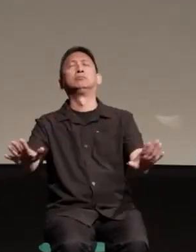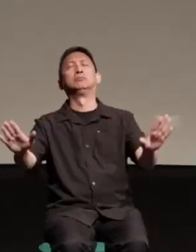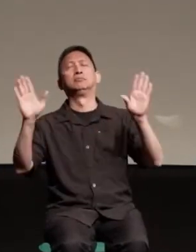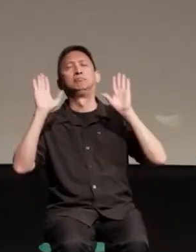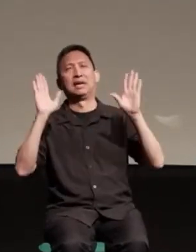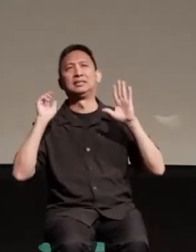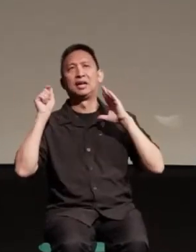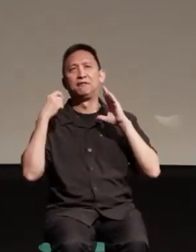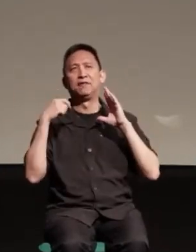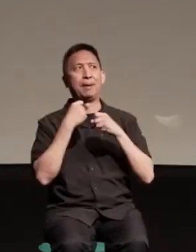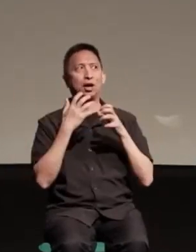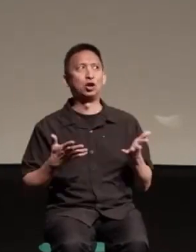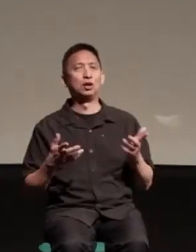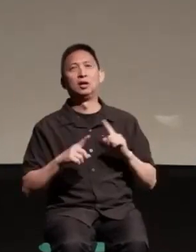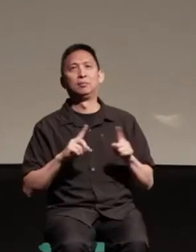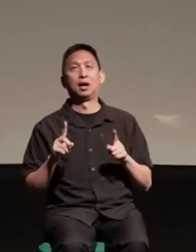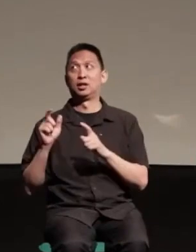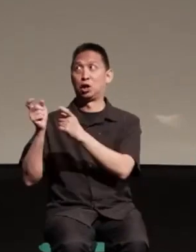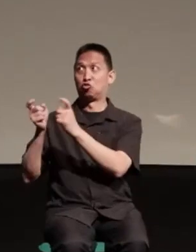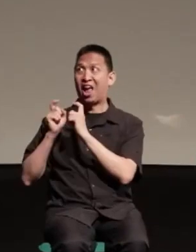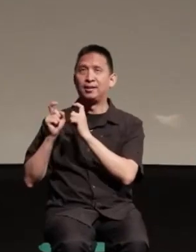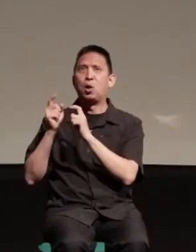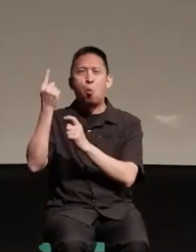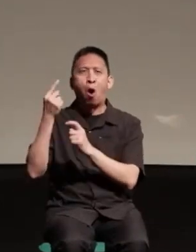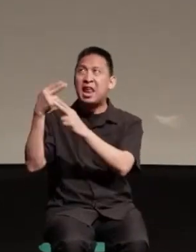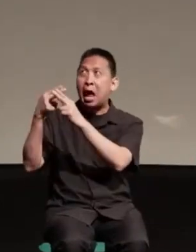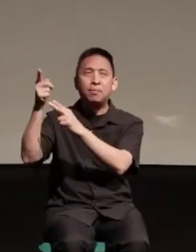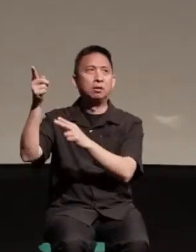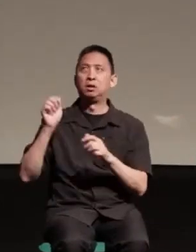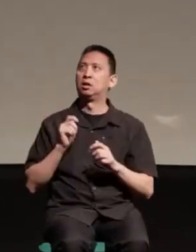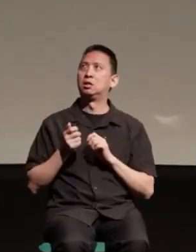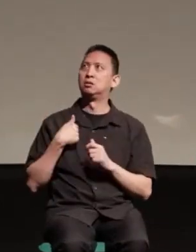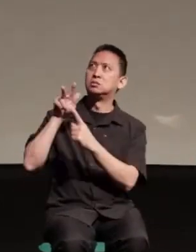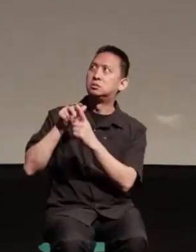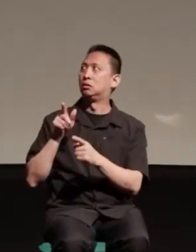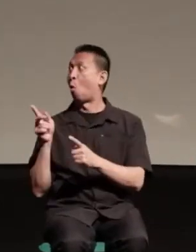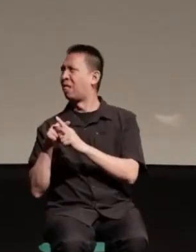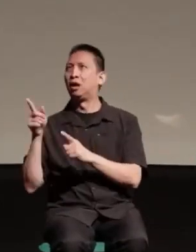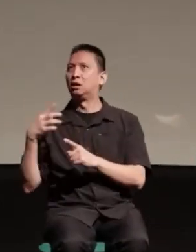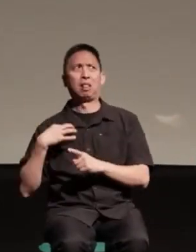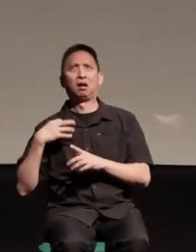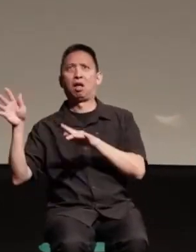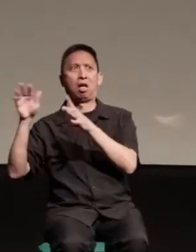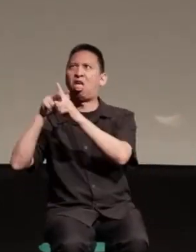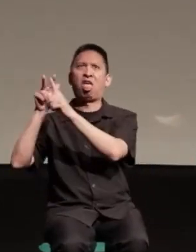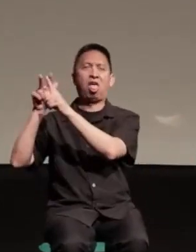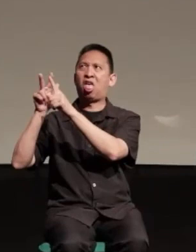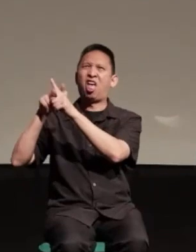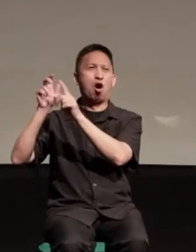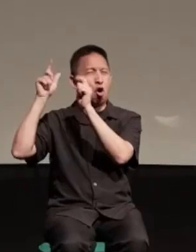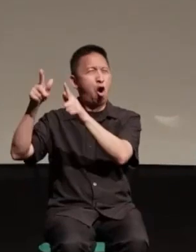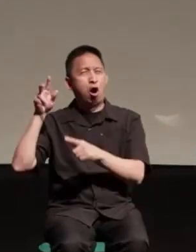all competing for the same grant. So how can we really try to work with that in a